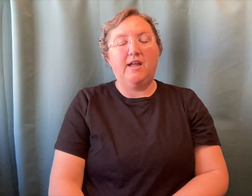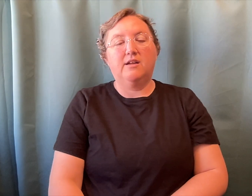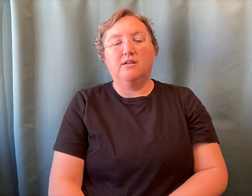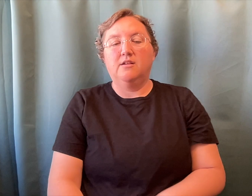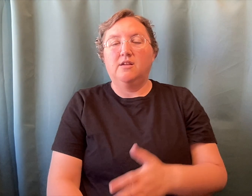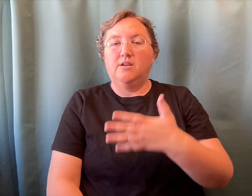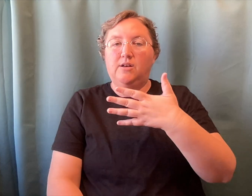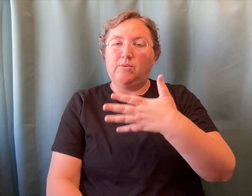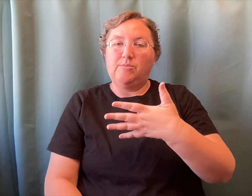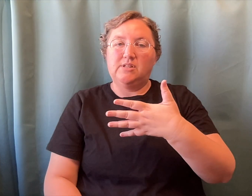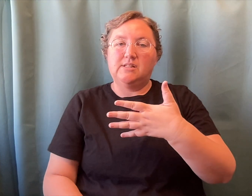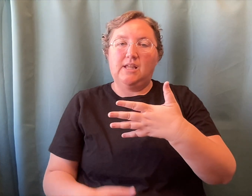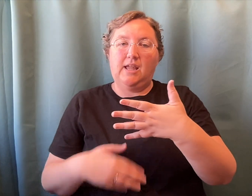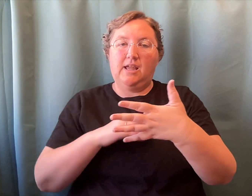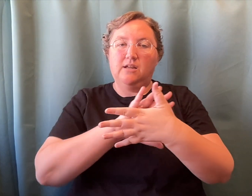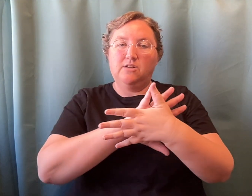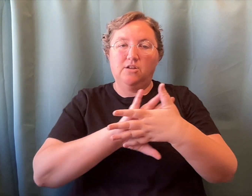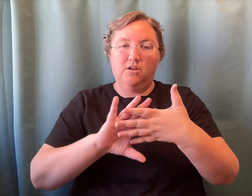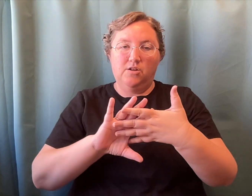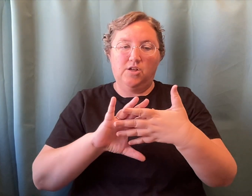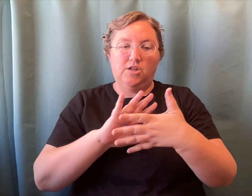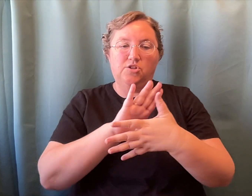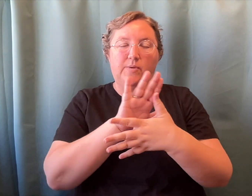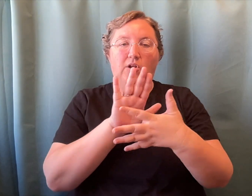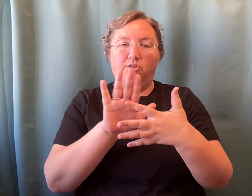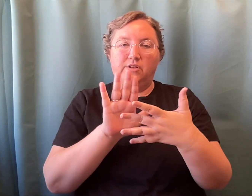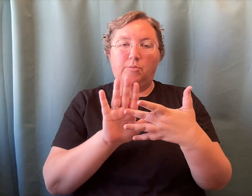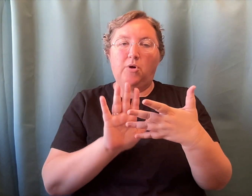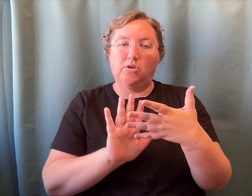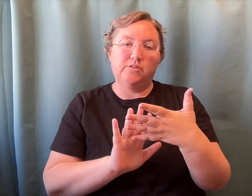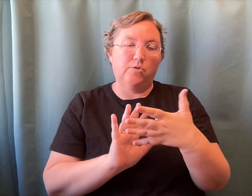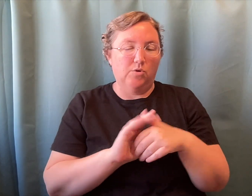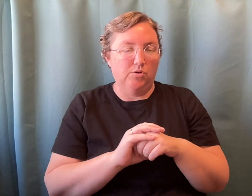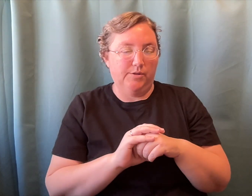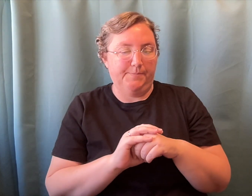flag, and it represents a hand and showing all the different parts of the world.